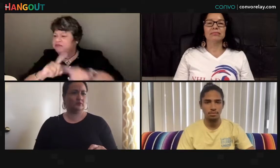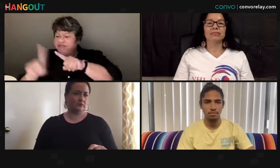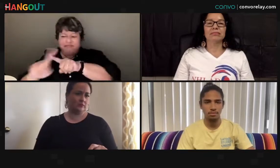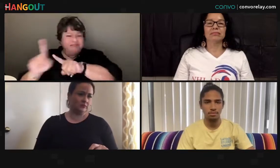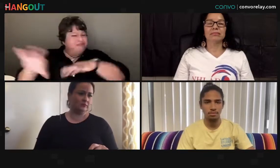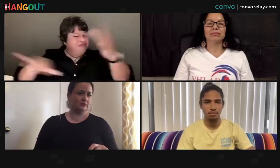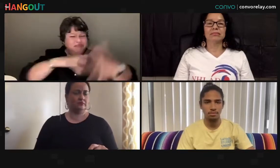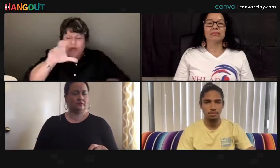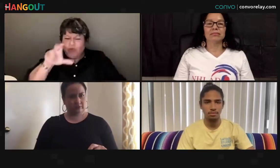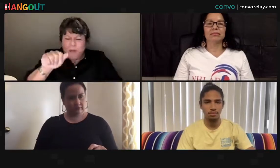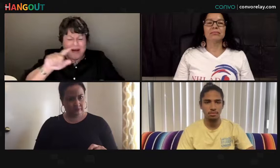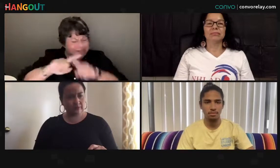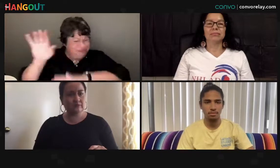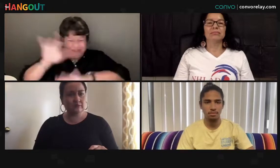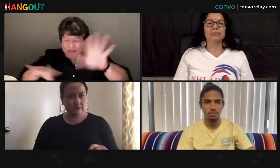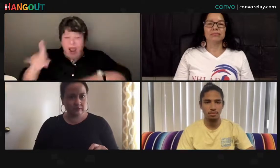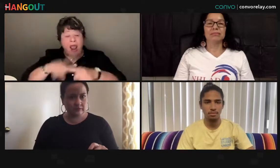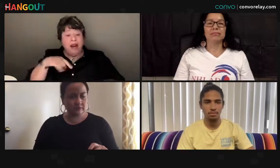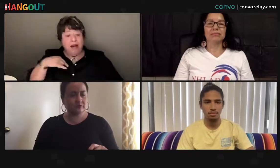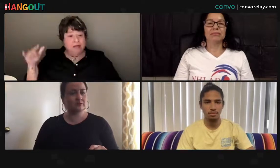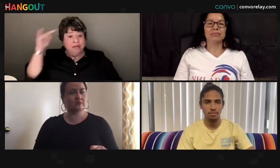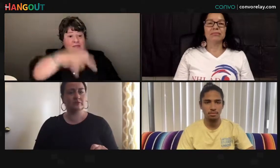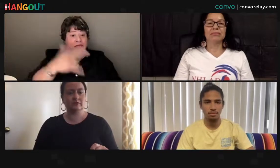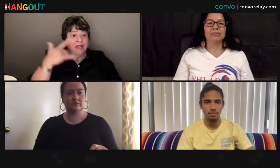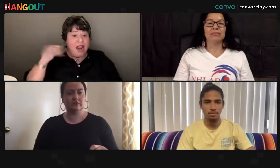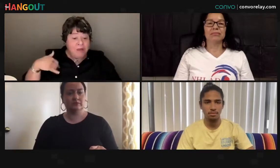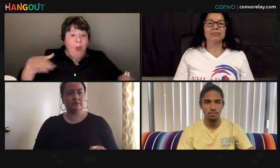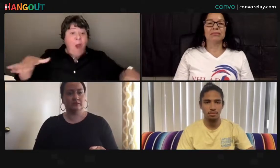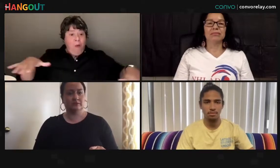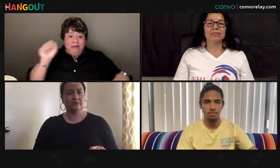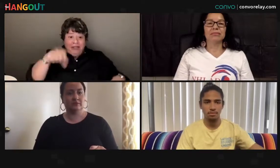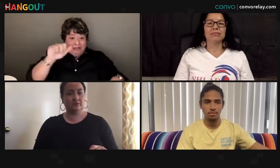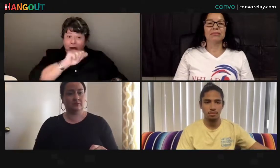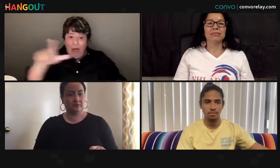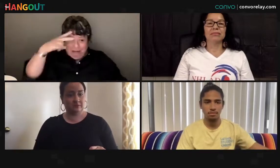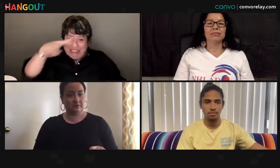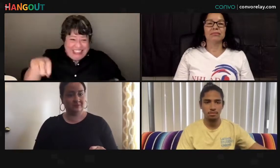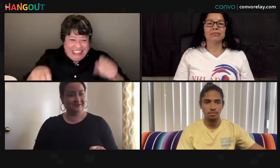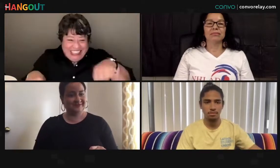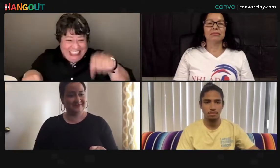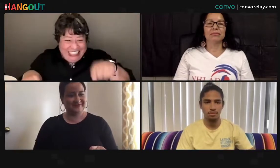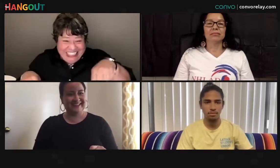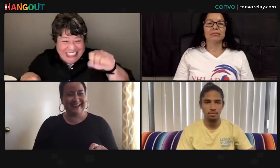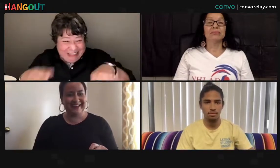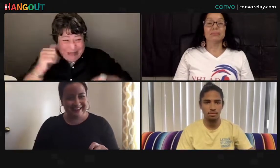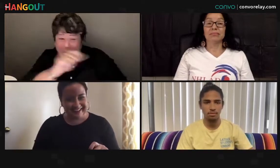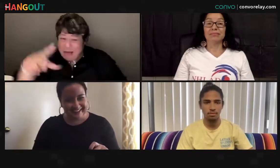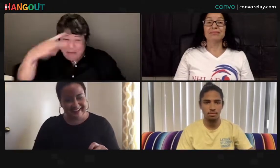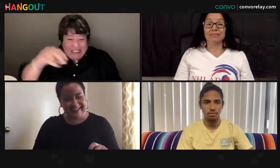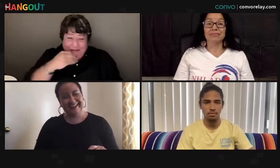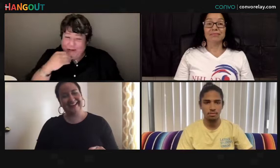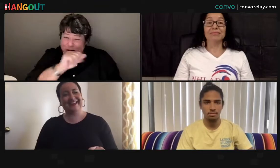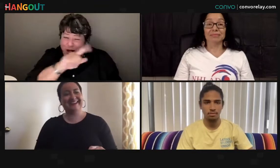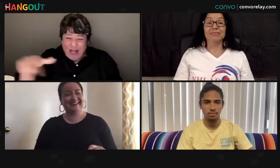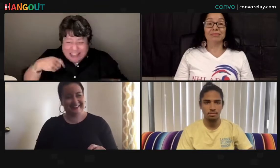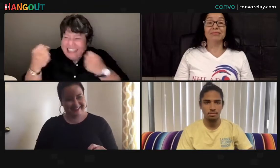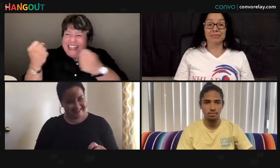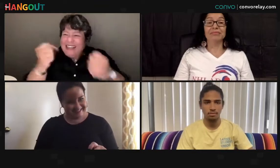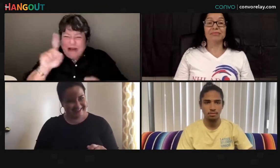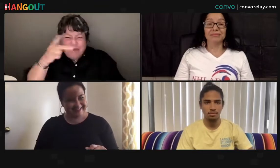confused. Dominican Republic, you're from Cuba, you're from Puerto Rico. And then I go to California, right? And yeah, sure, that they're all labeled Mexicans.